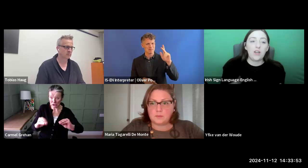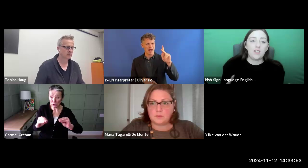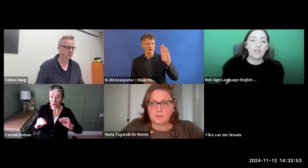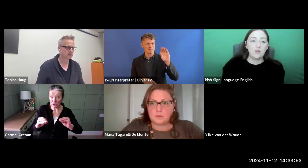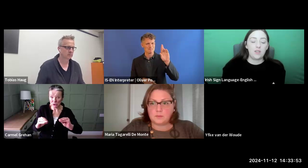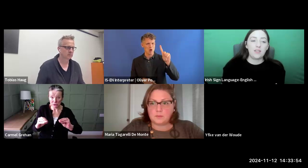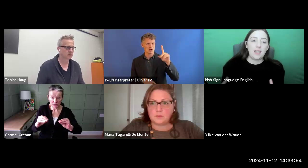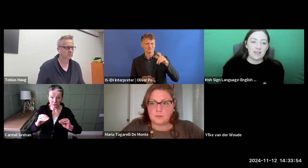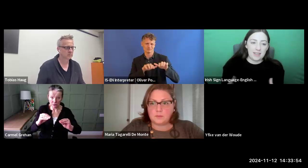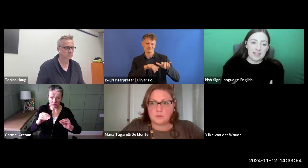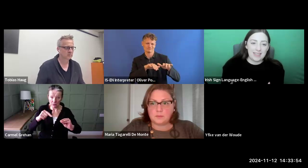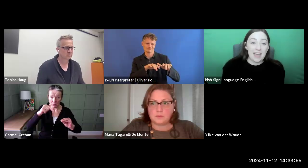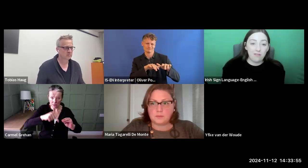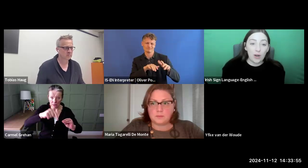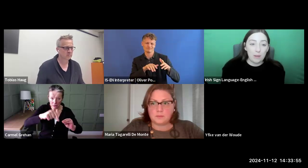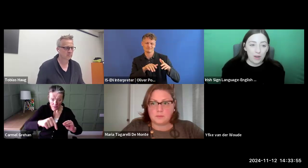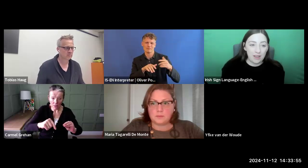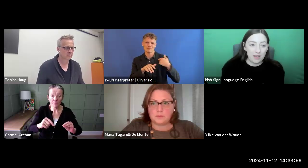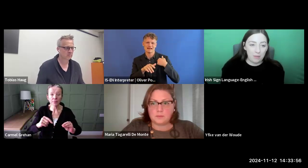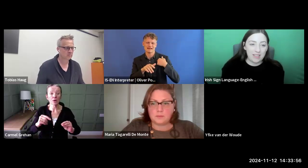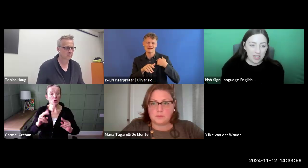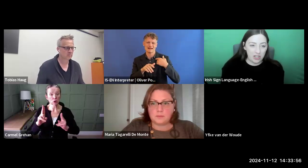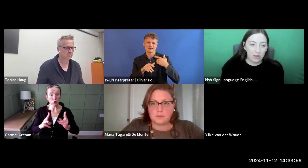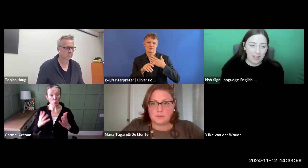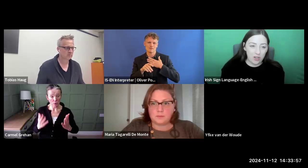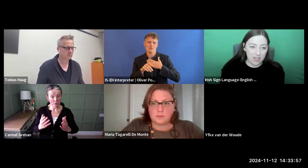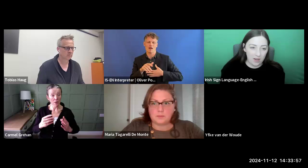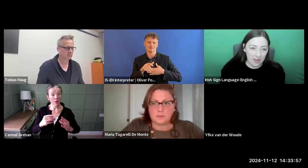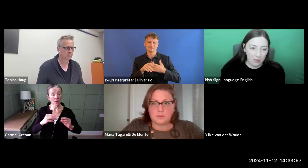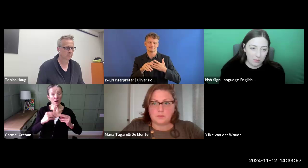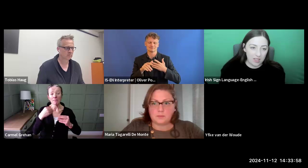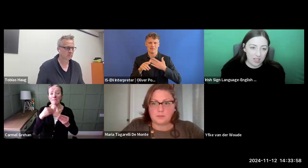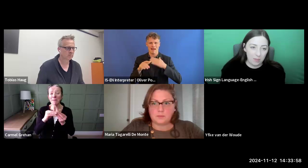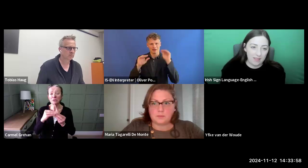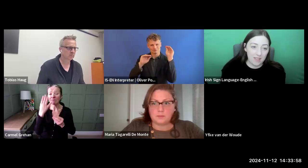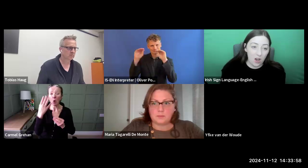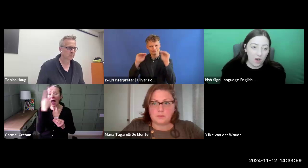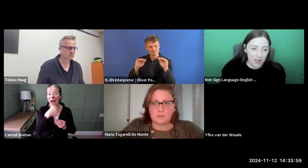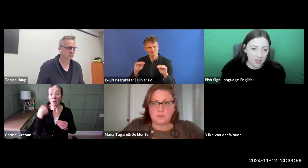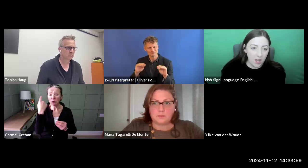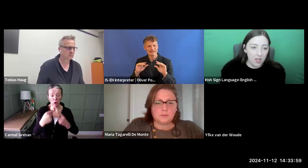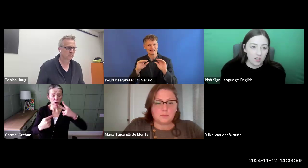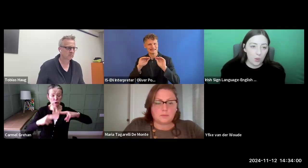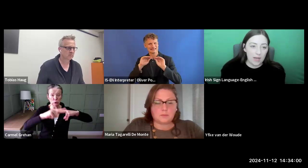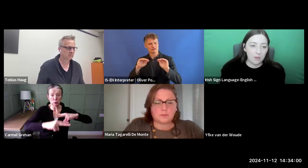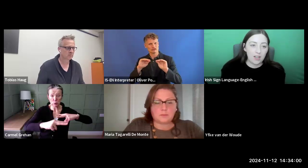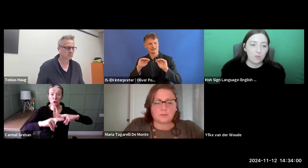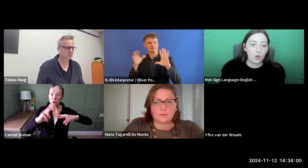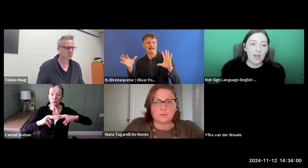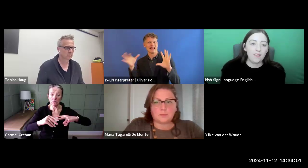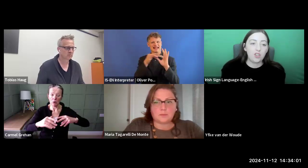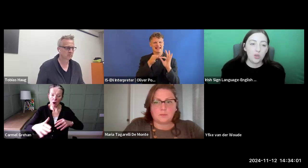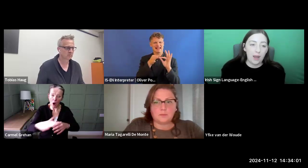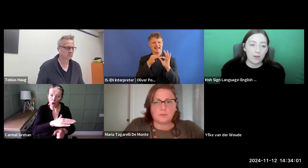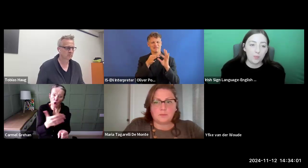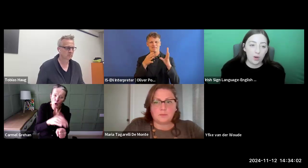I really tried to include the CEF4 in my teaching. I really tried to integrate that and base my teaching methods on that. So as I mentioned